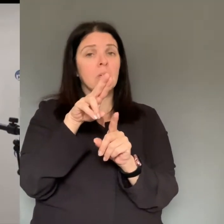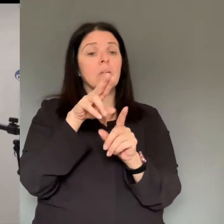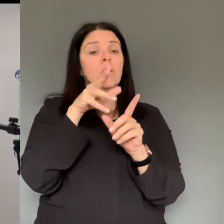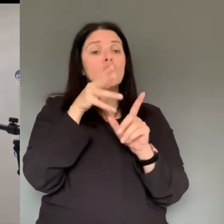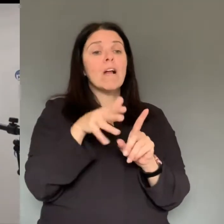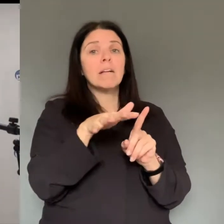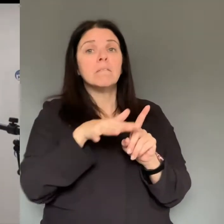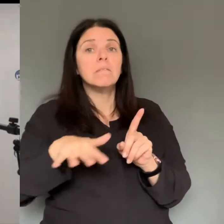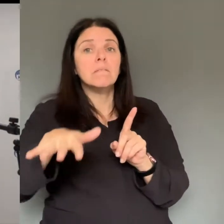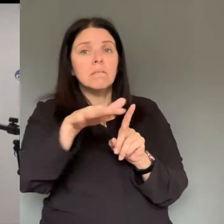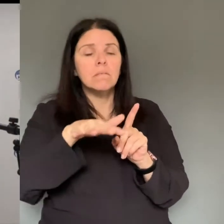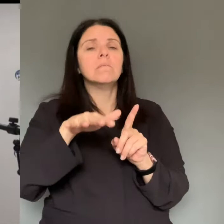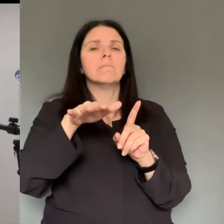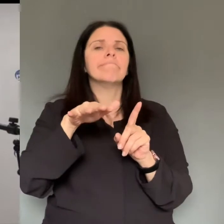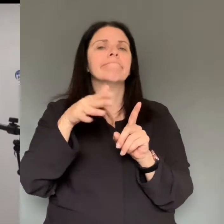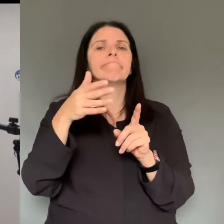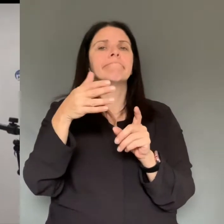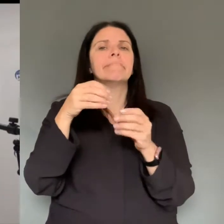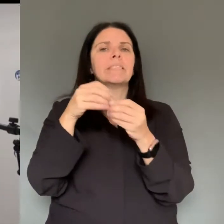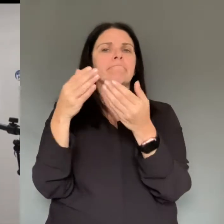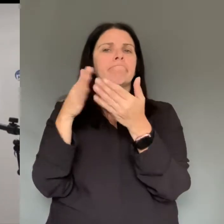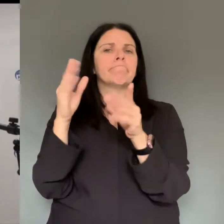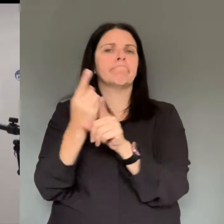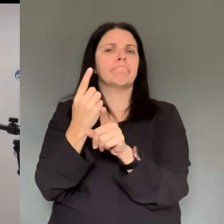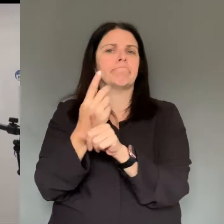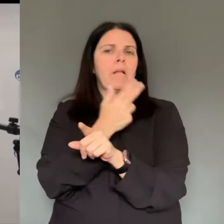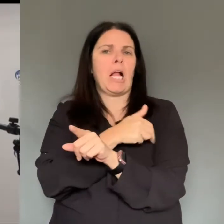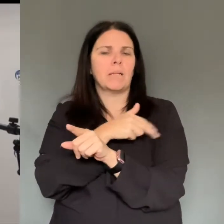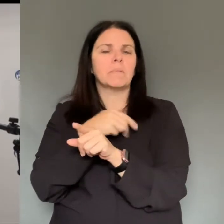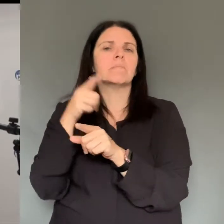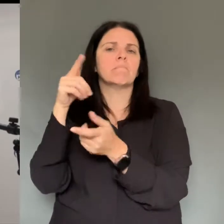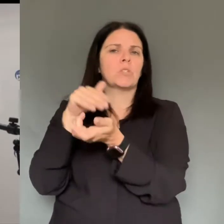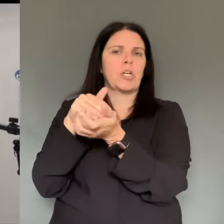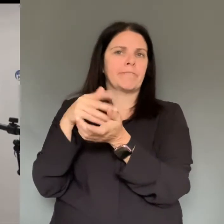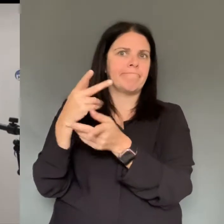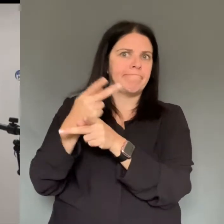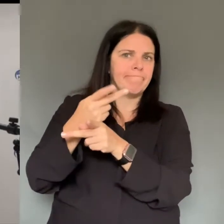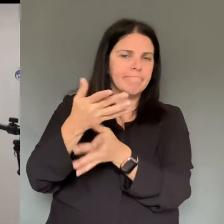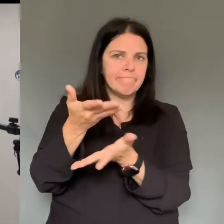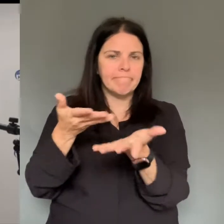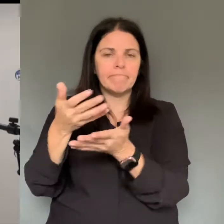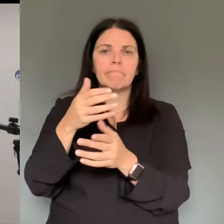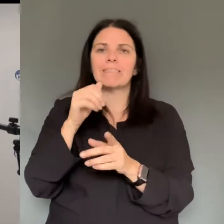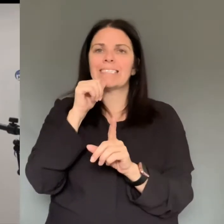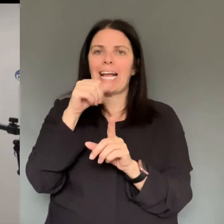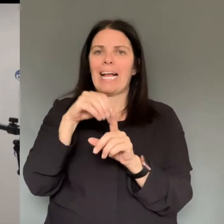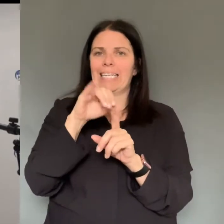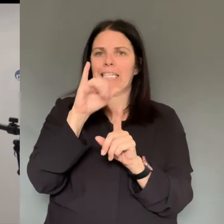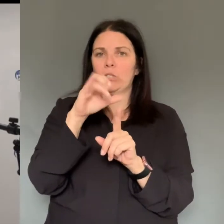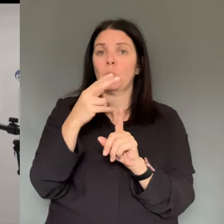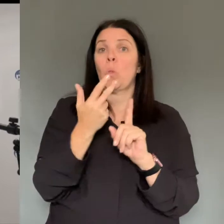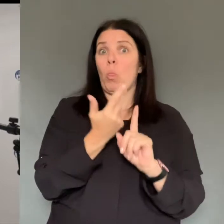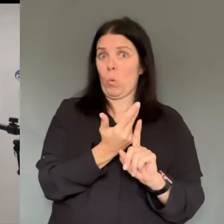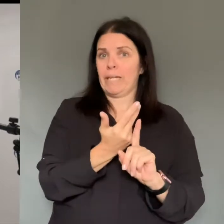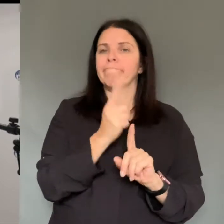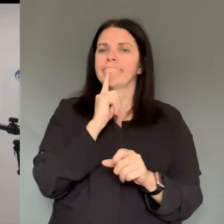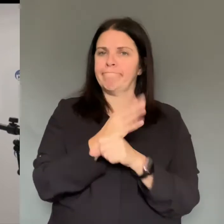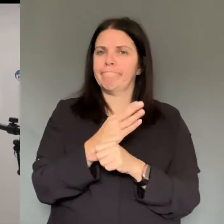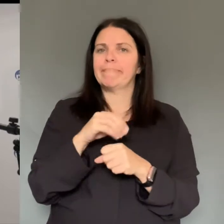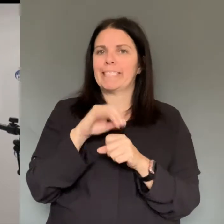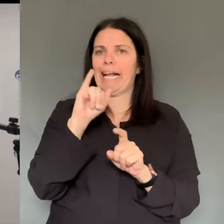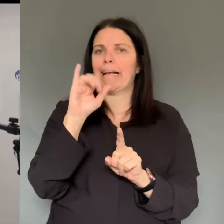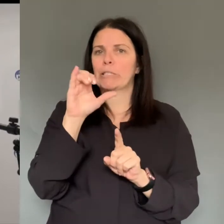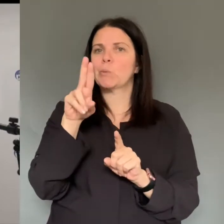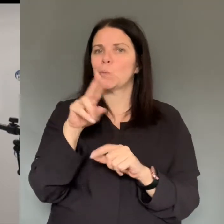in your view? Well, absolutely. I think the first and foremost important part is